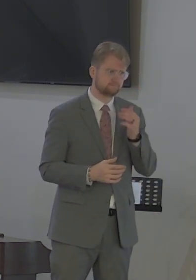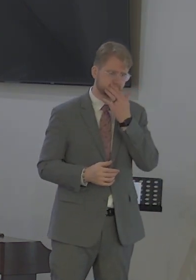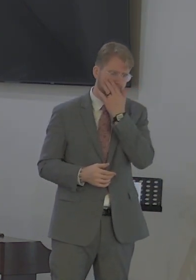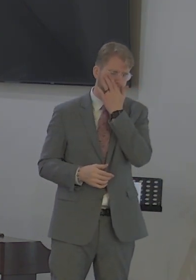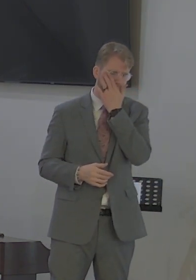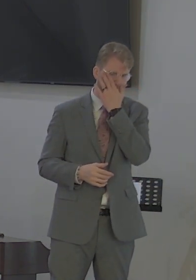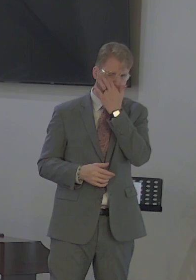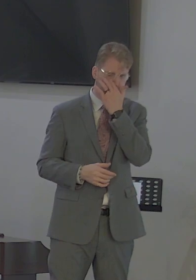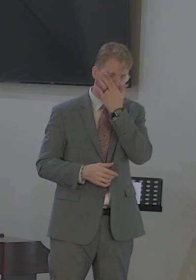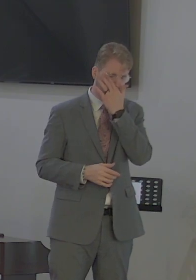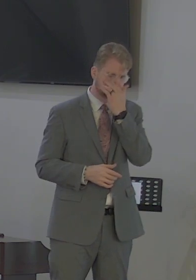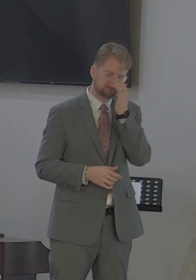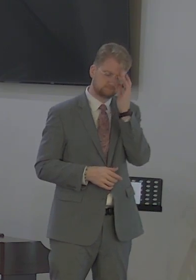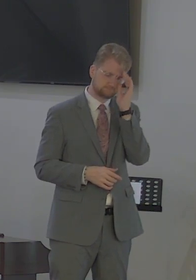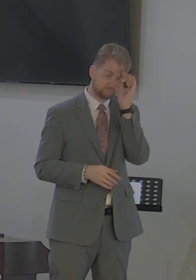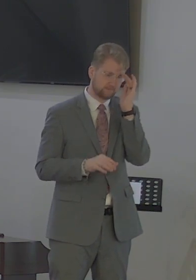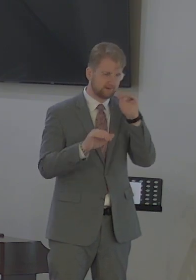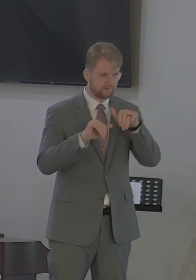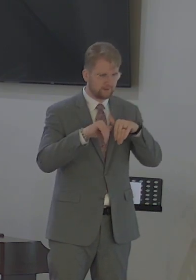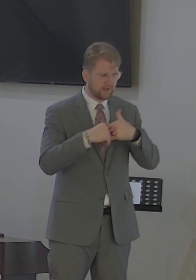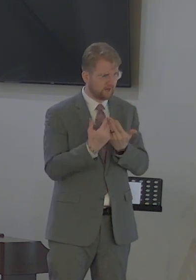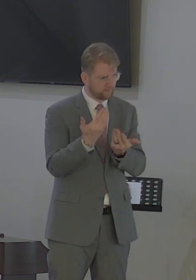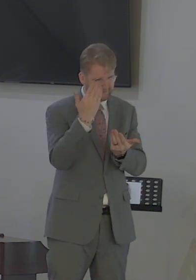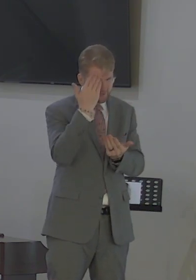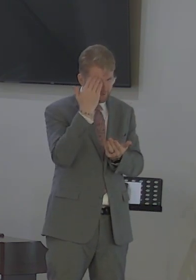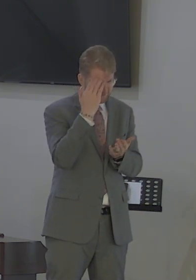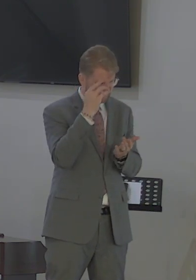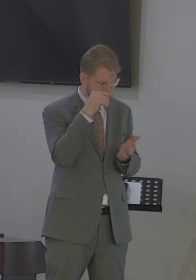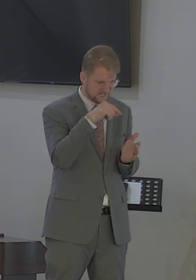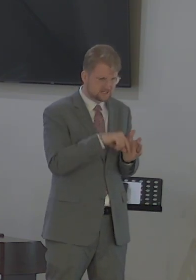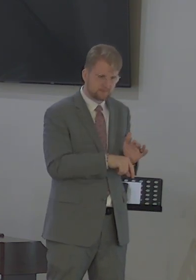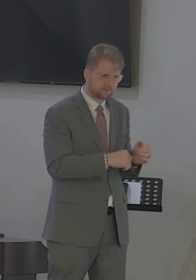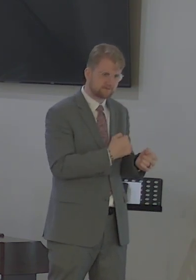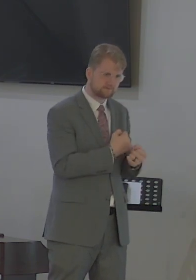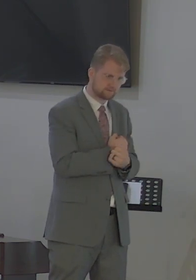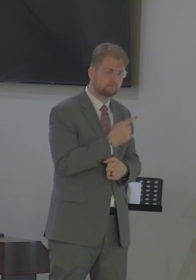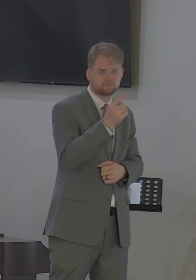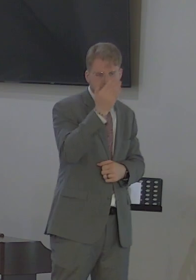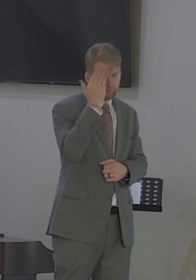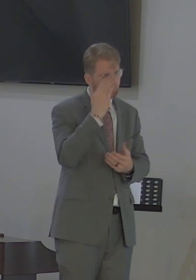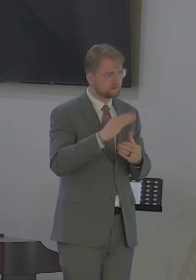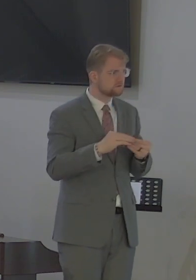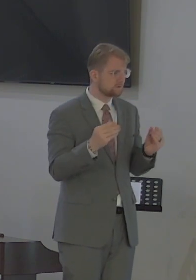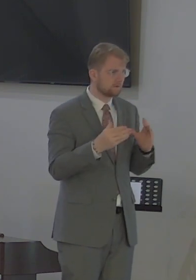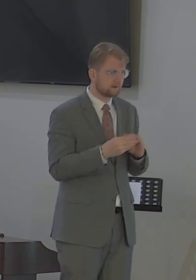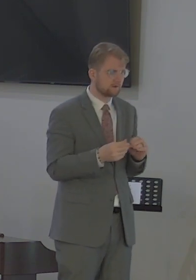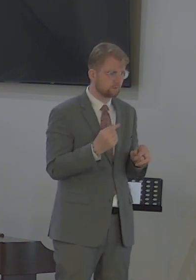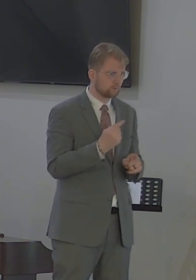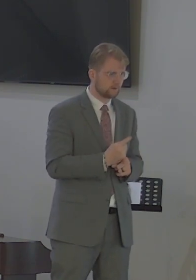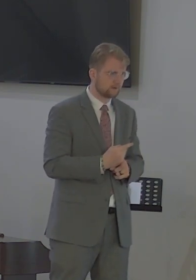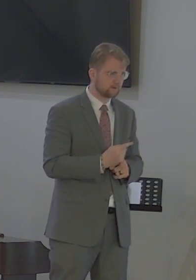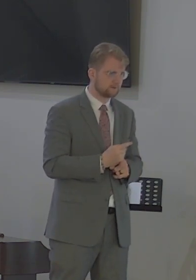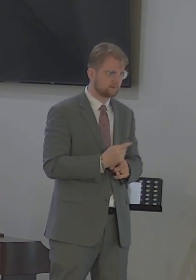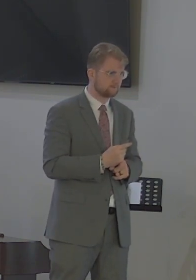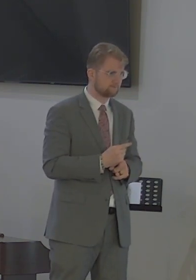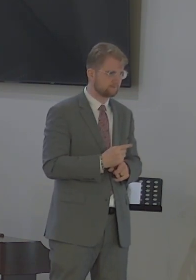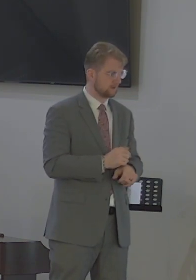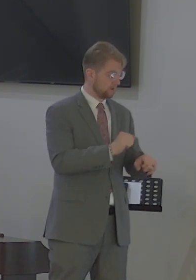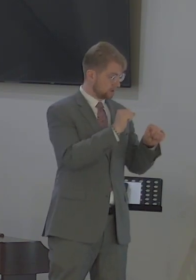Now, how do we know the depth of love? You know the story. Could that individual give him